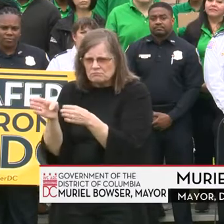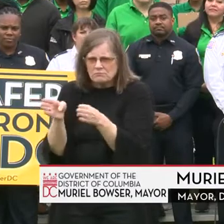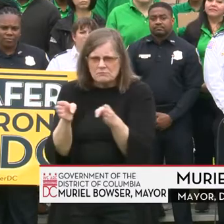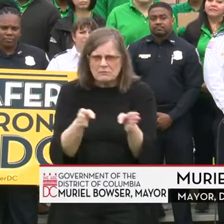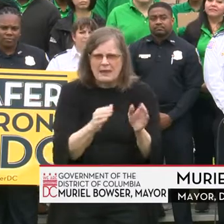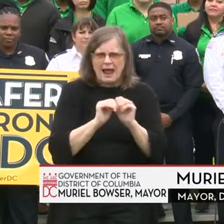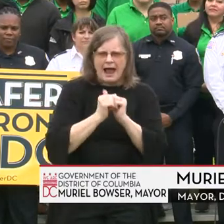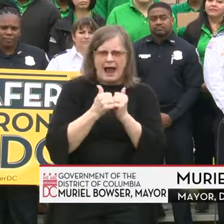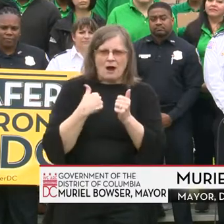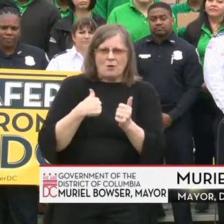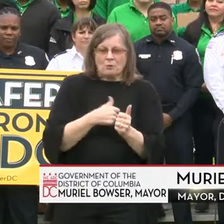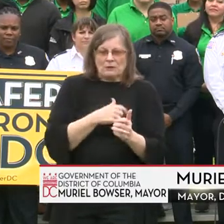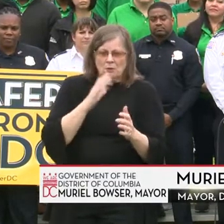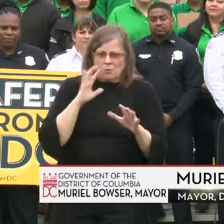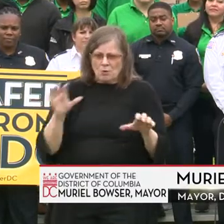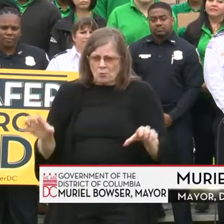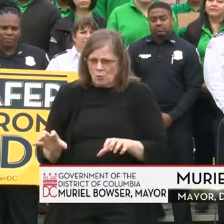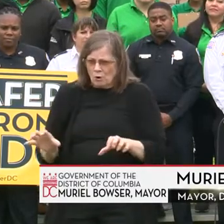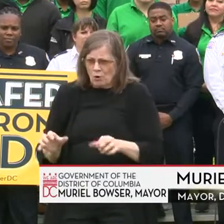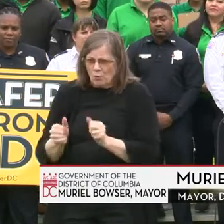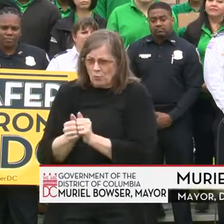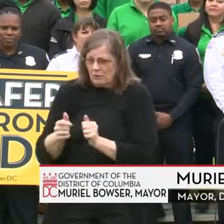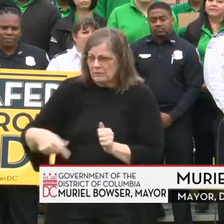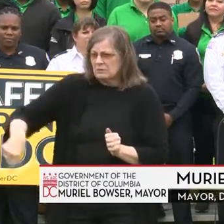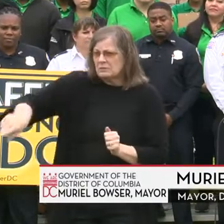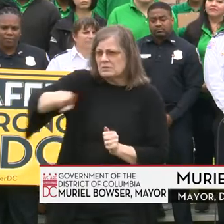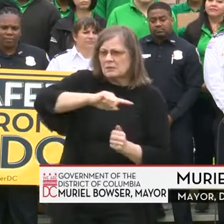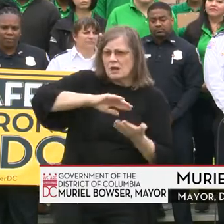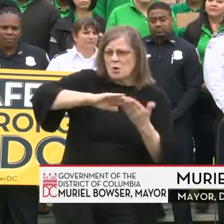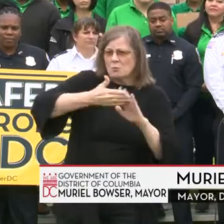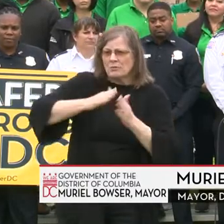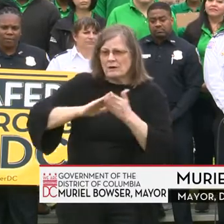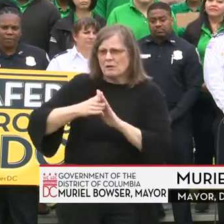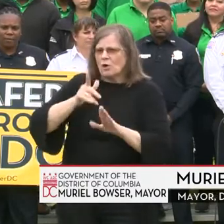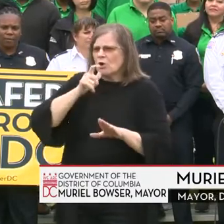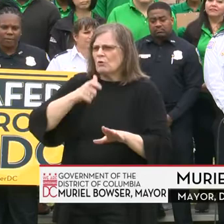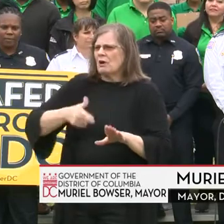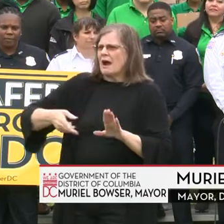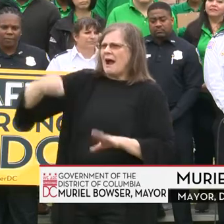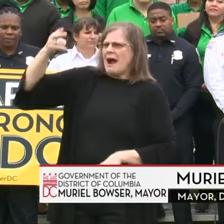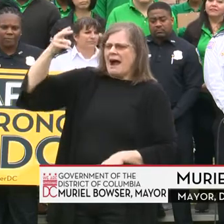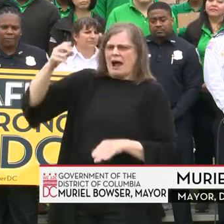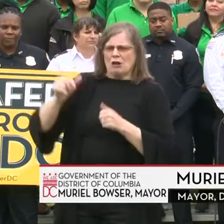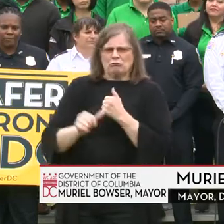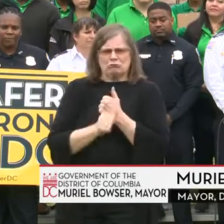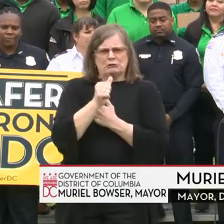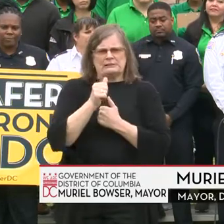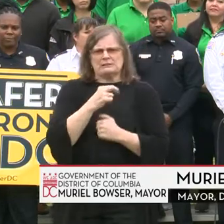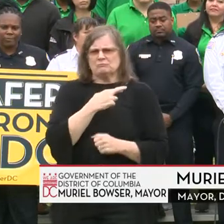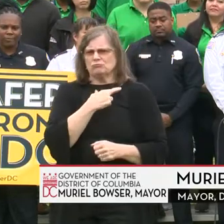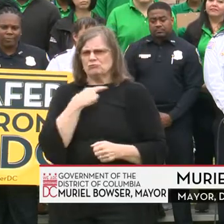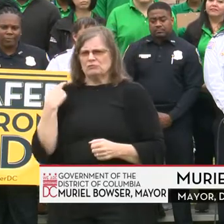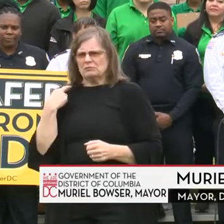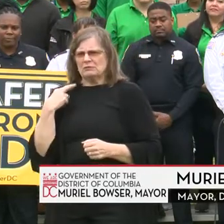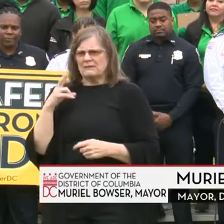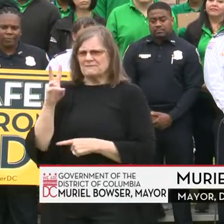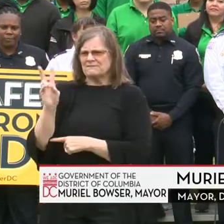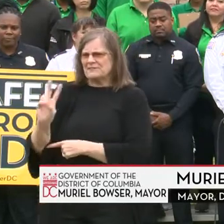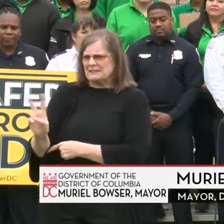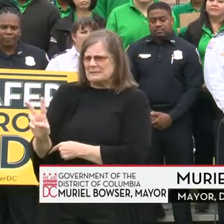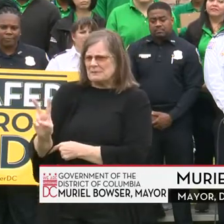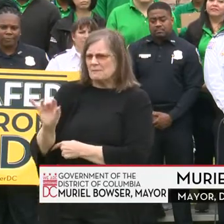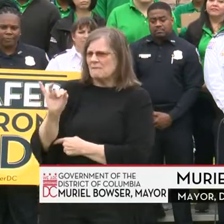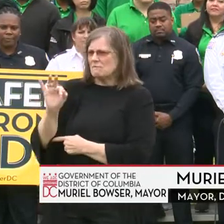with communities, residents who are most at risk for becoming victims of crime, and bringing our